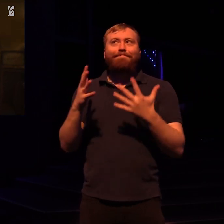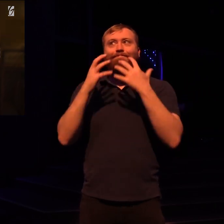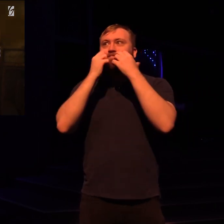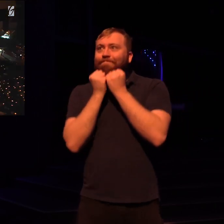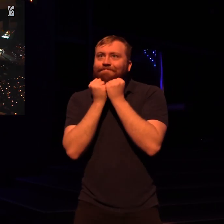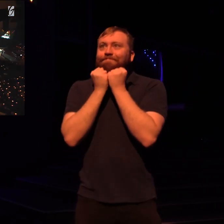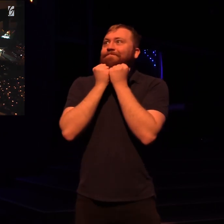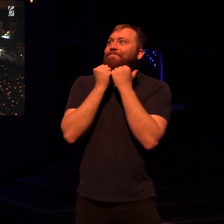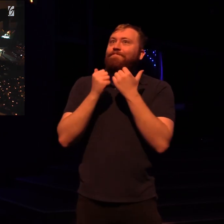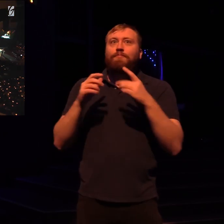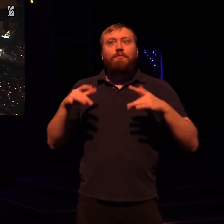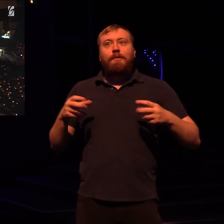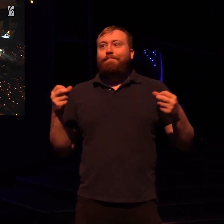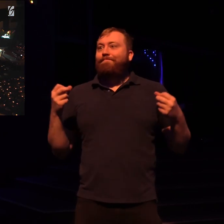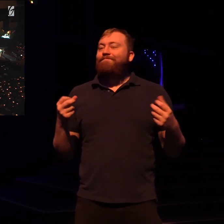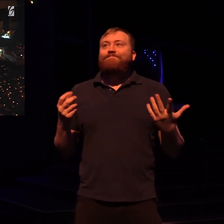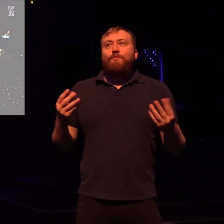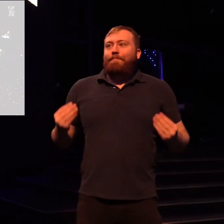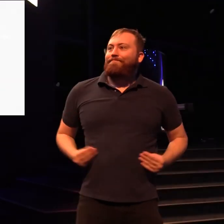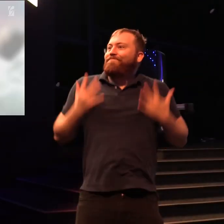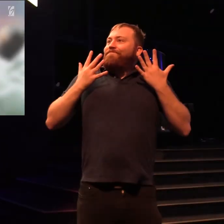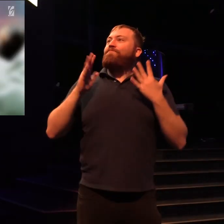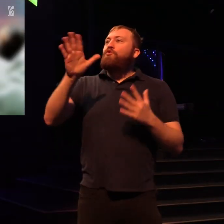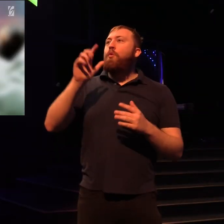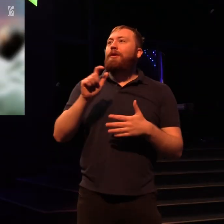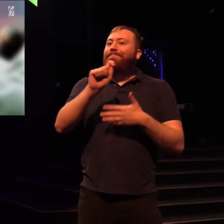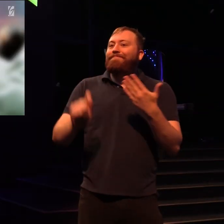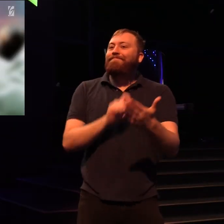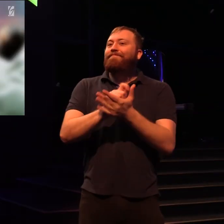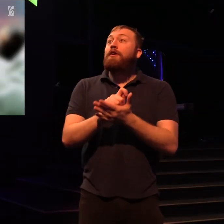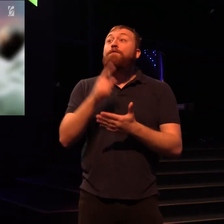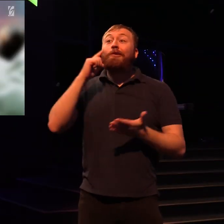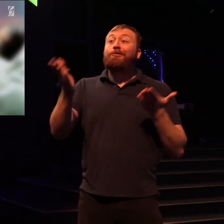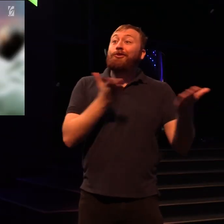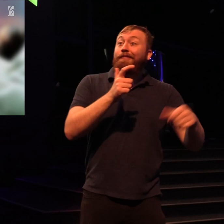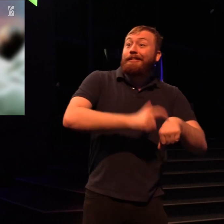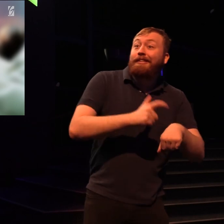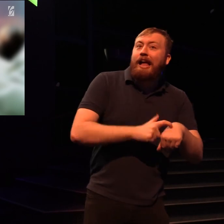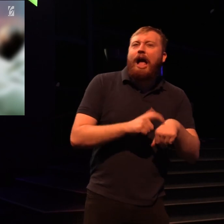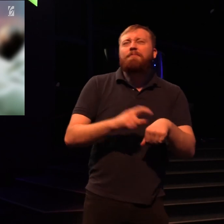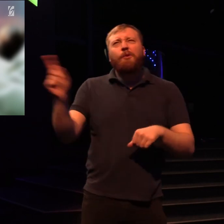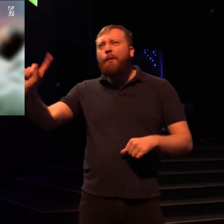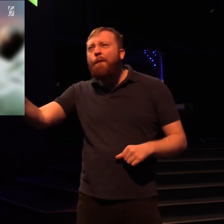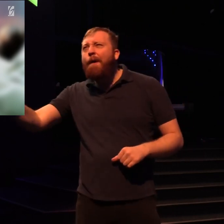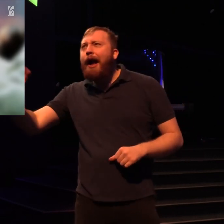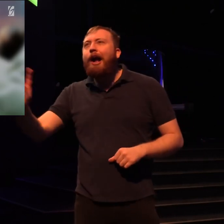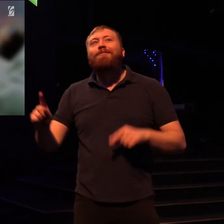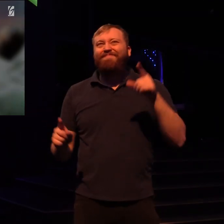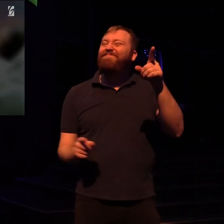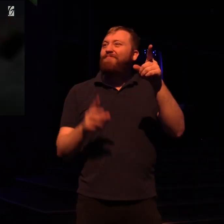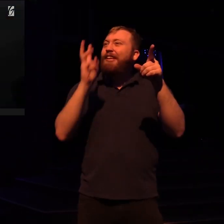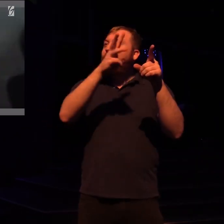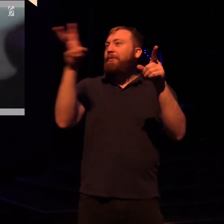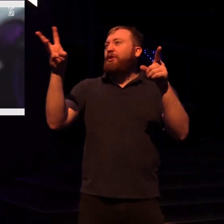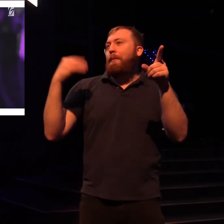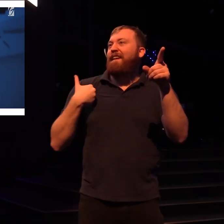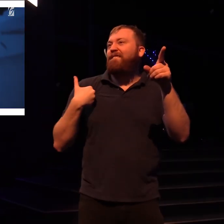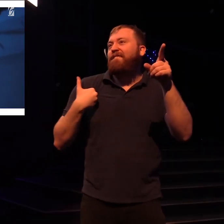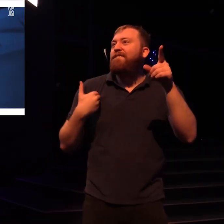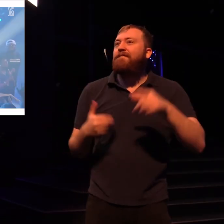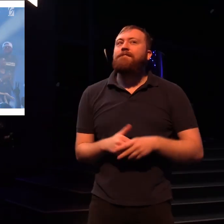and brighten your Christmas season. For service times and locations, visit gatewaychristmas.com.